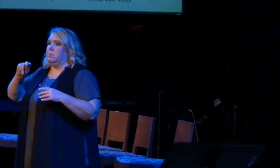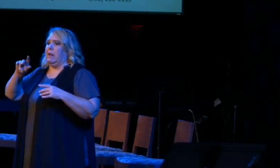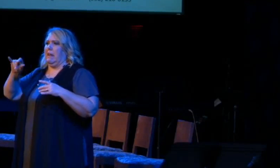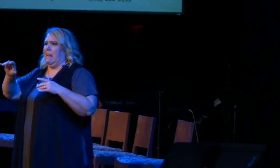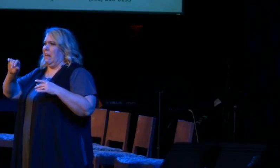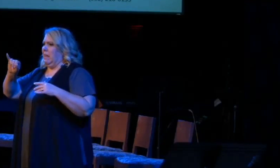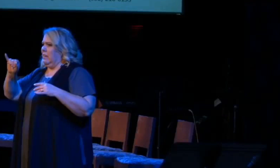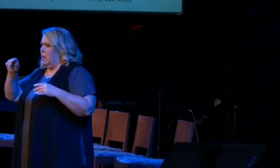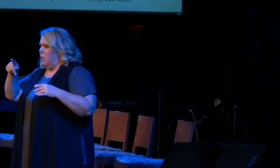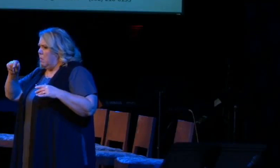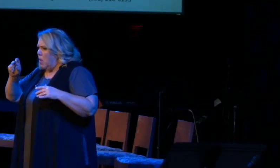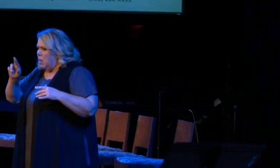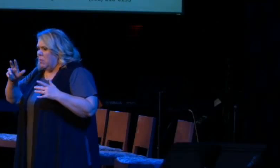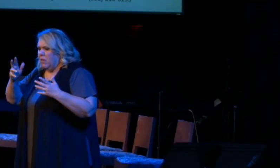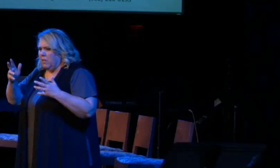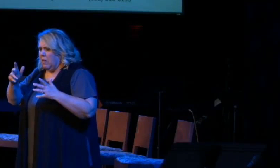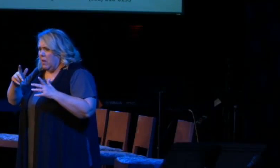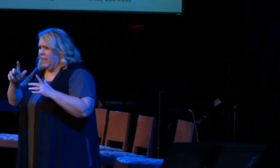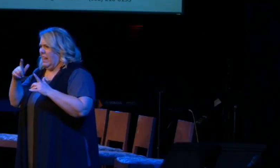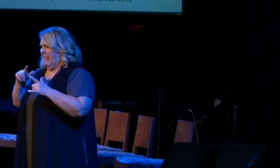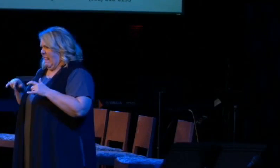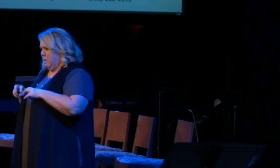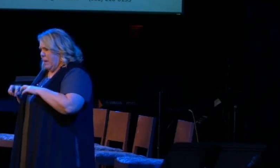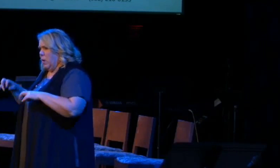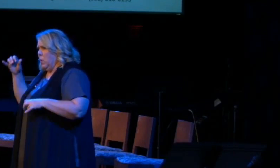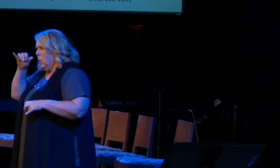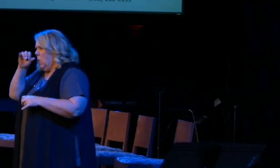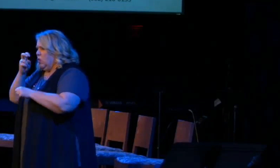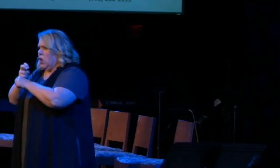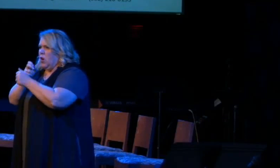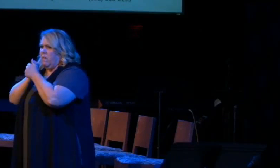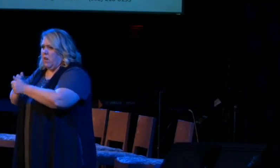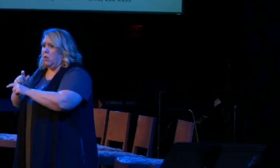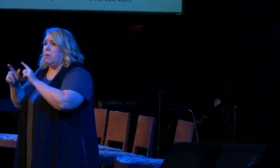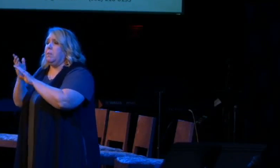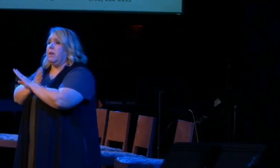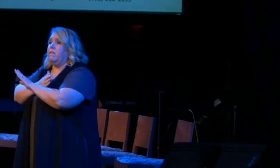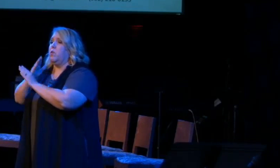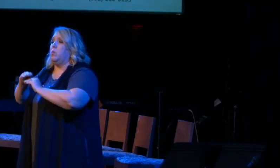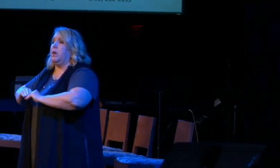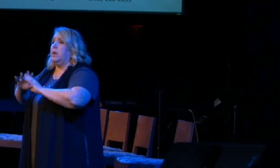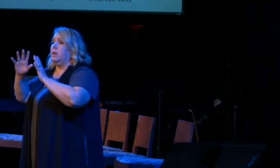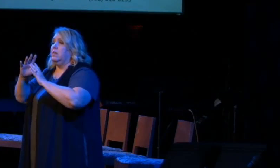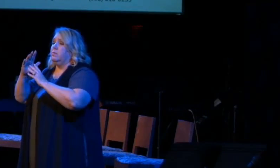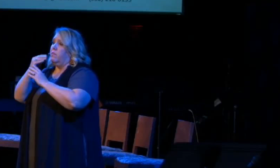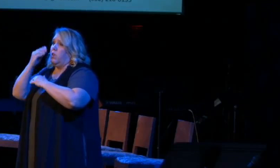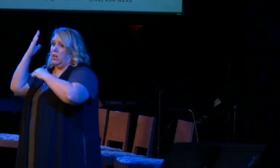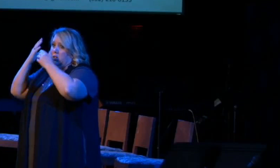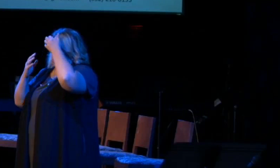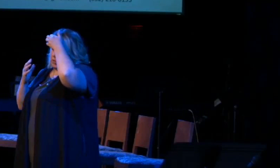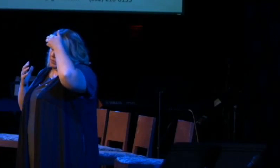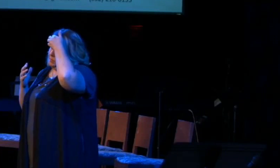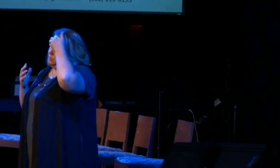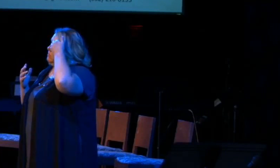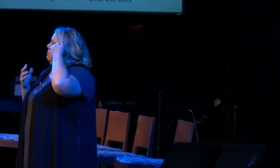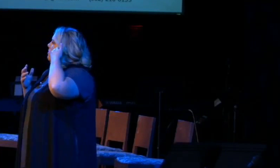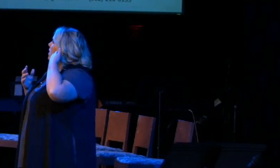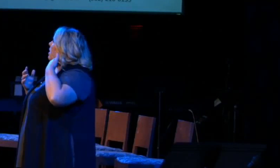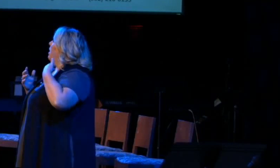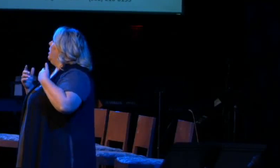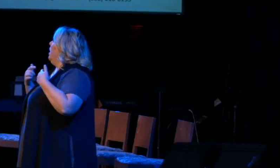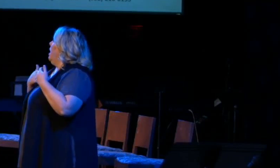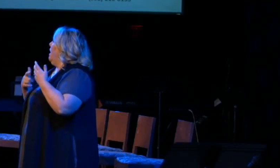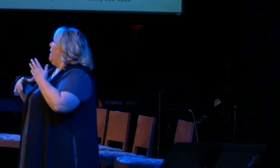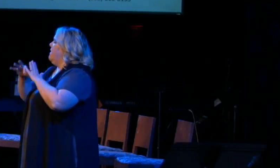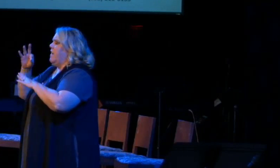guys, so that's tough. But before we go to lunch, we're going to just kind of map out the solution space. People I found